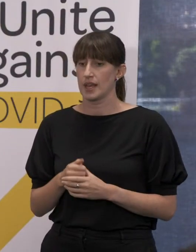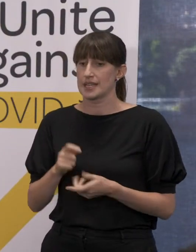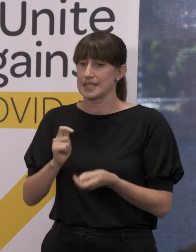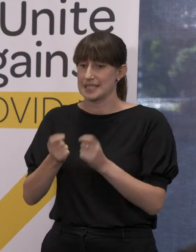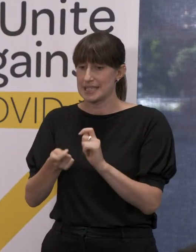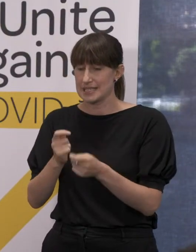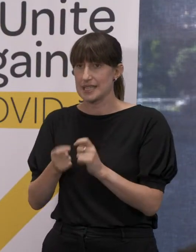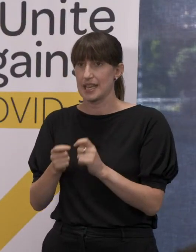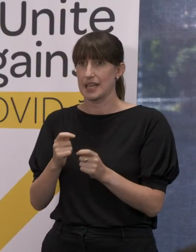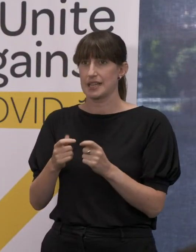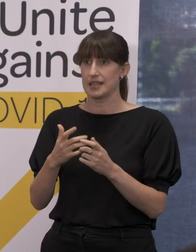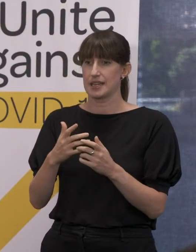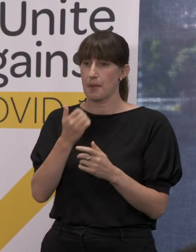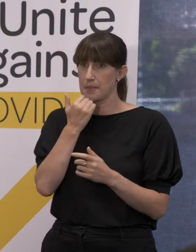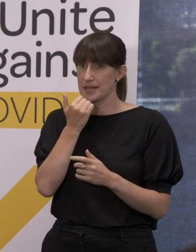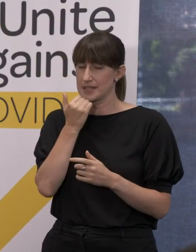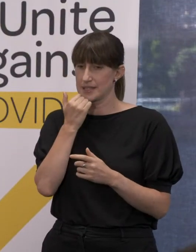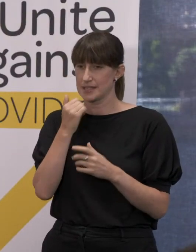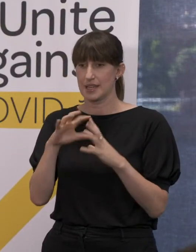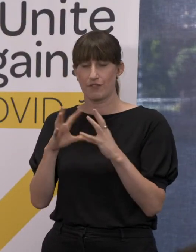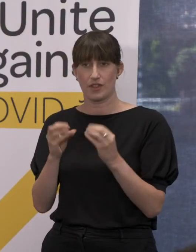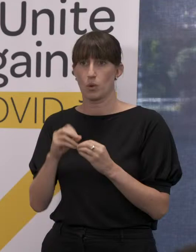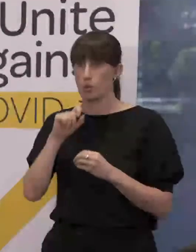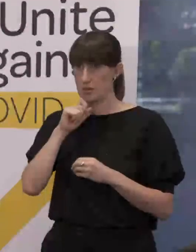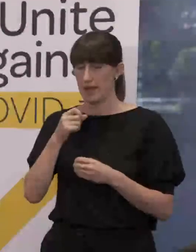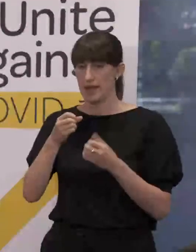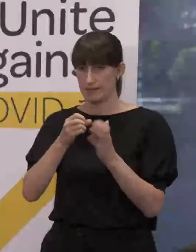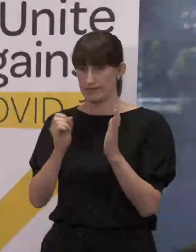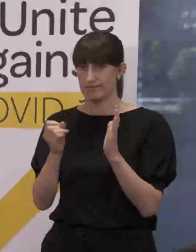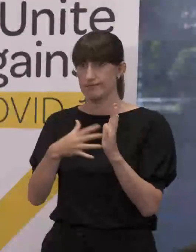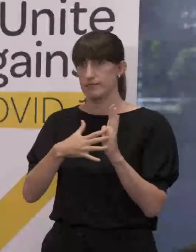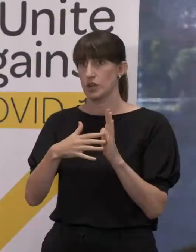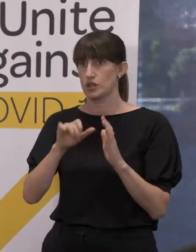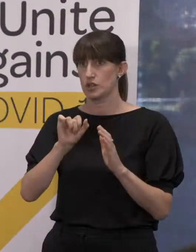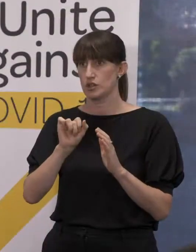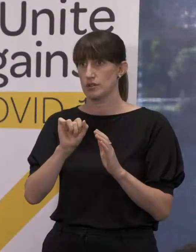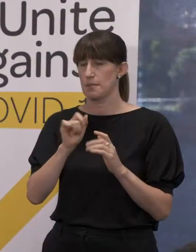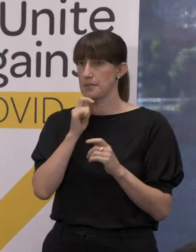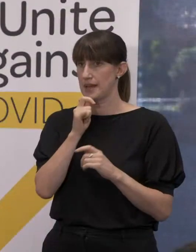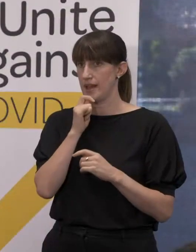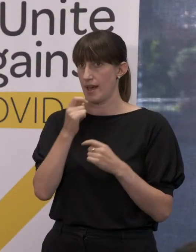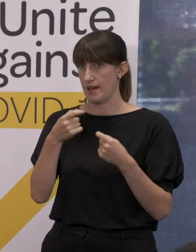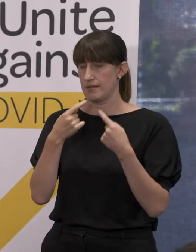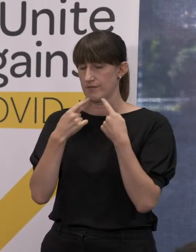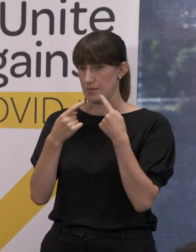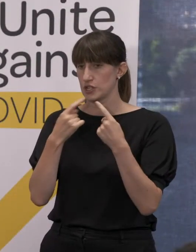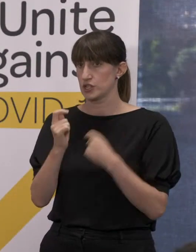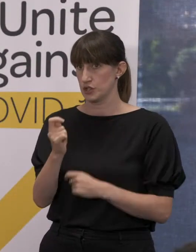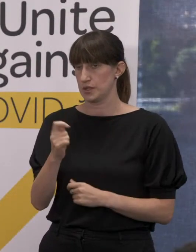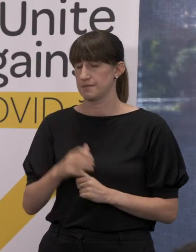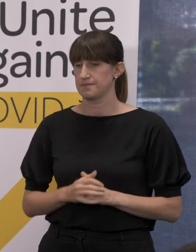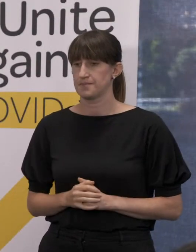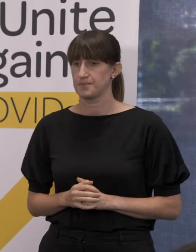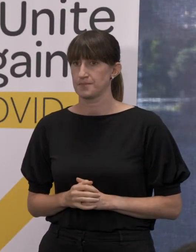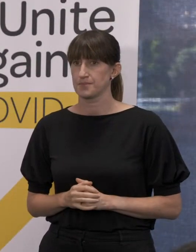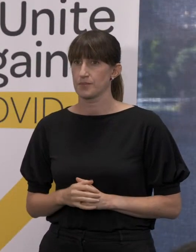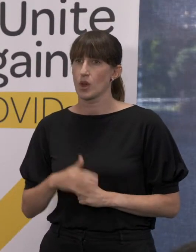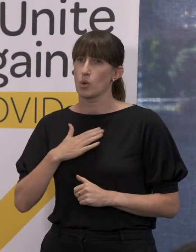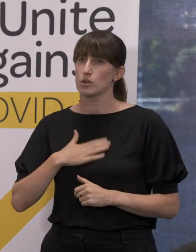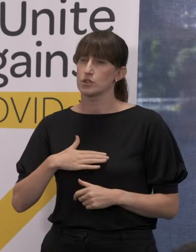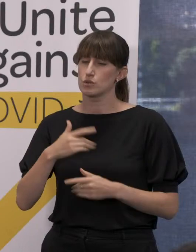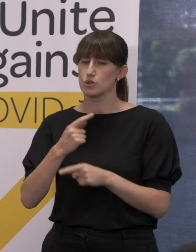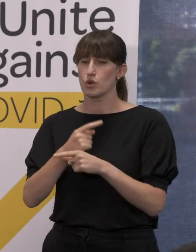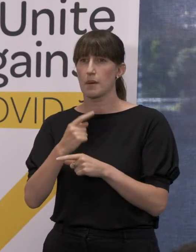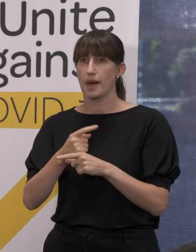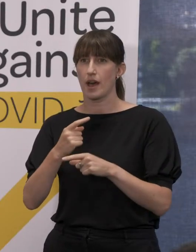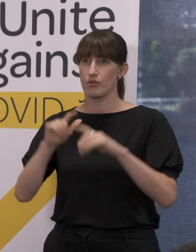in the media release that will go out shortly. I want to just paint a bit of a picture of the global situation,